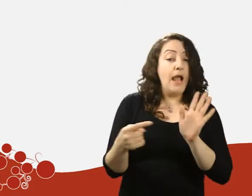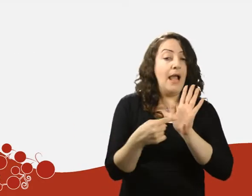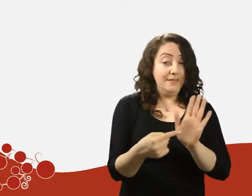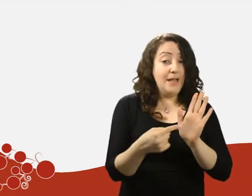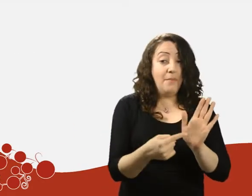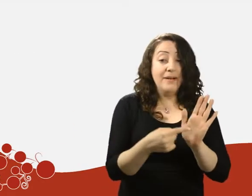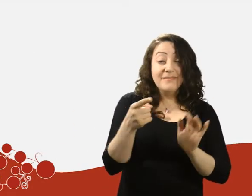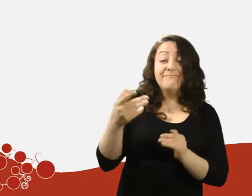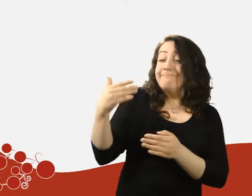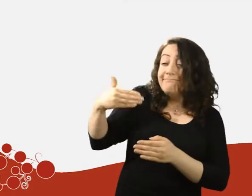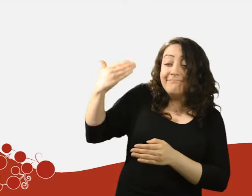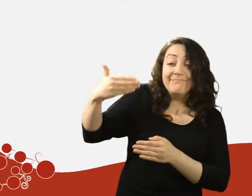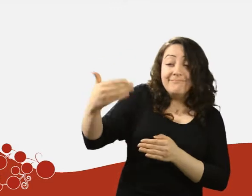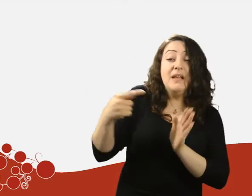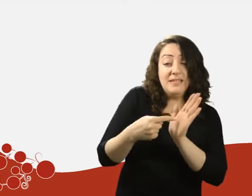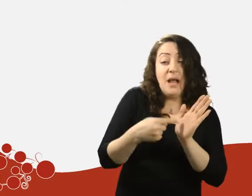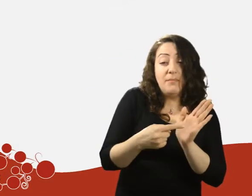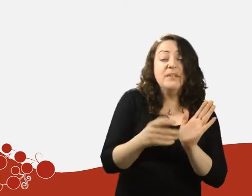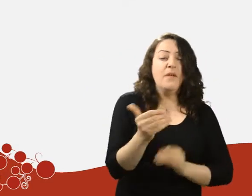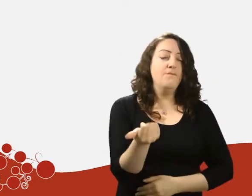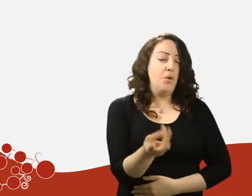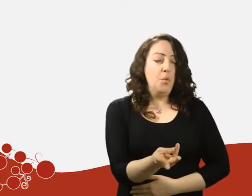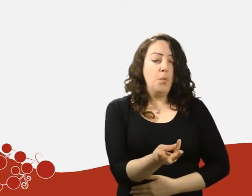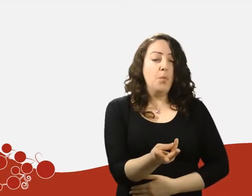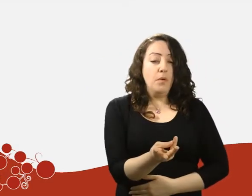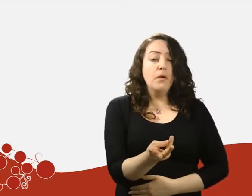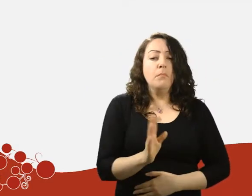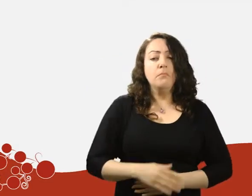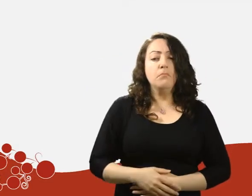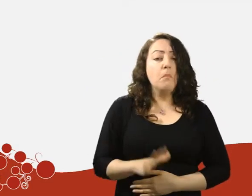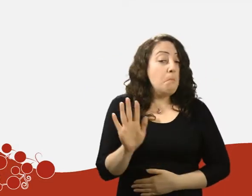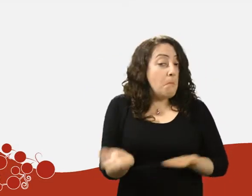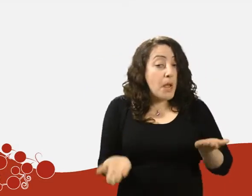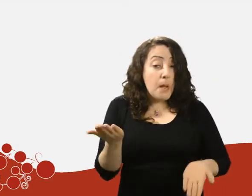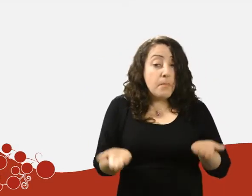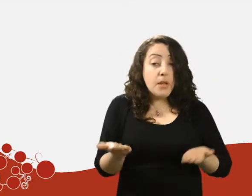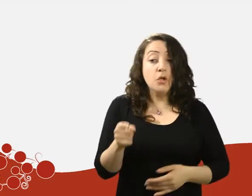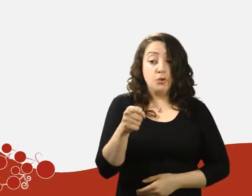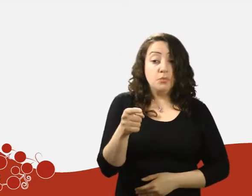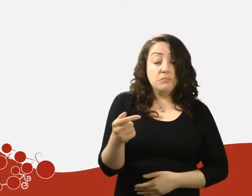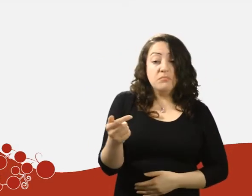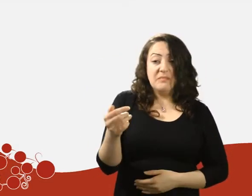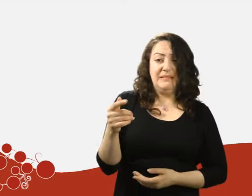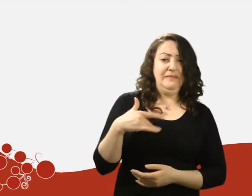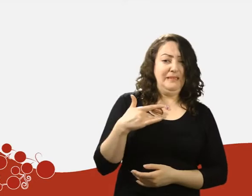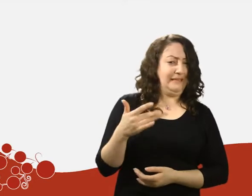These are only a few examples of ASL sentences. Although you may be